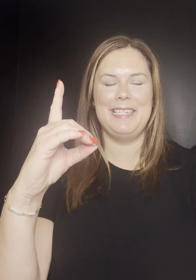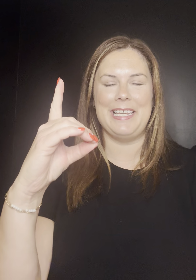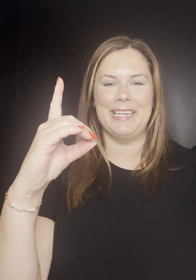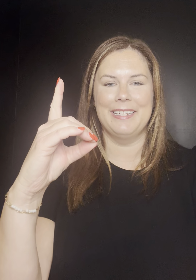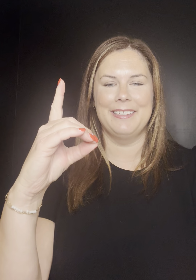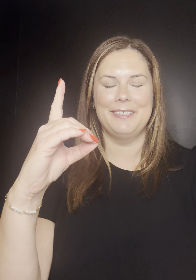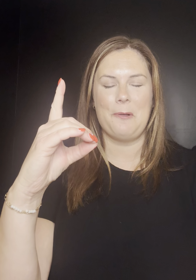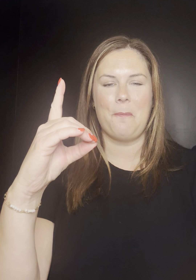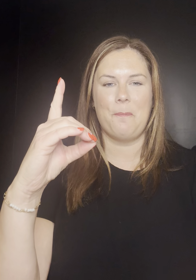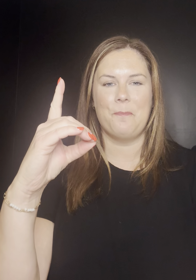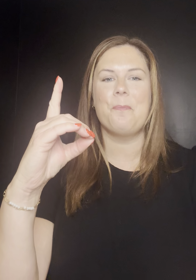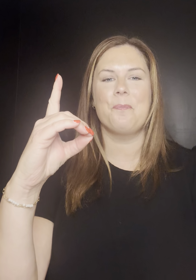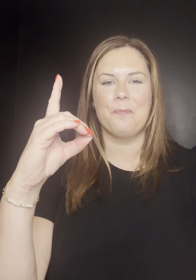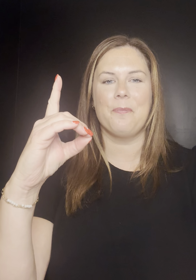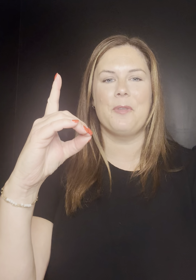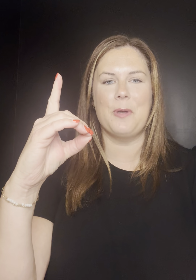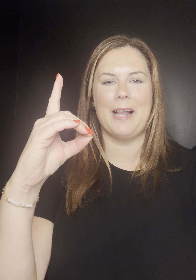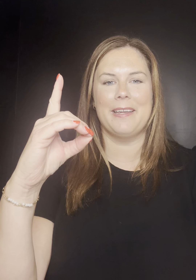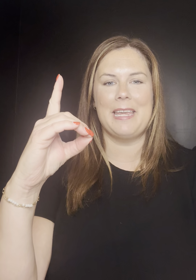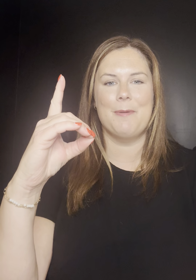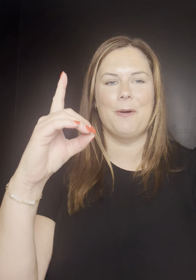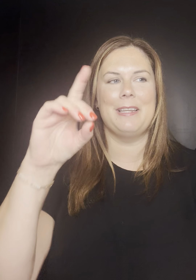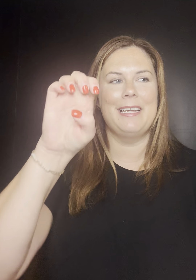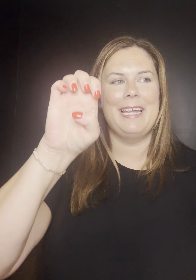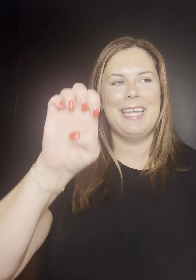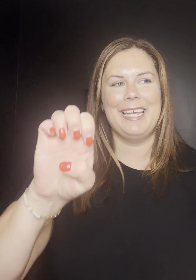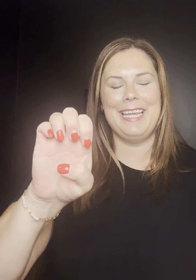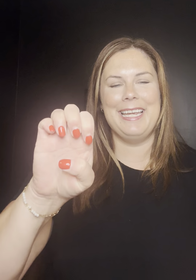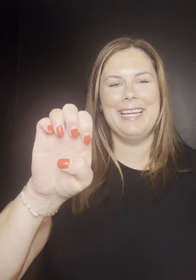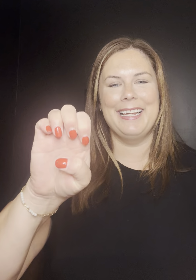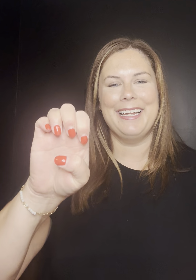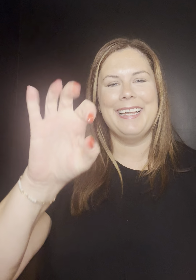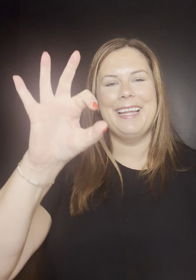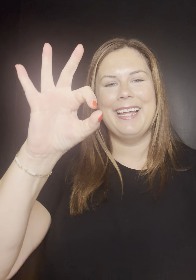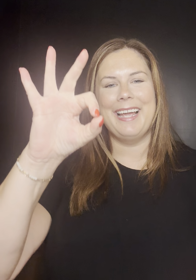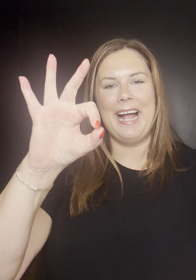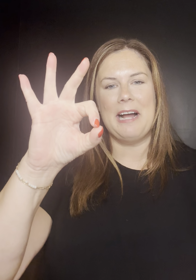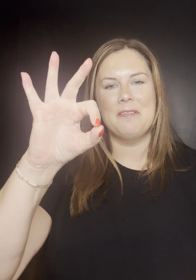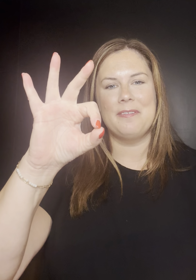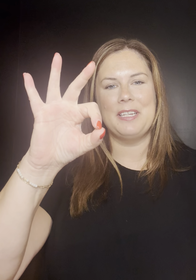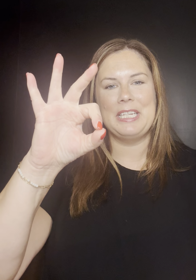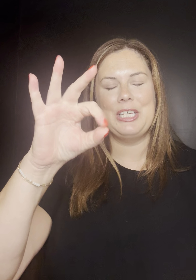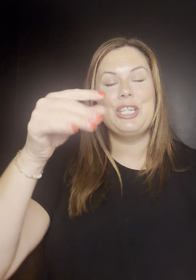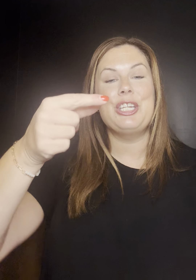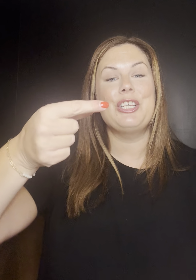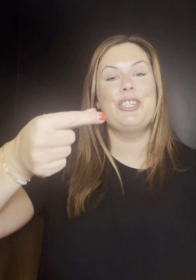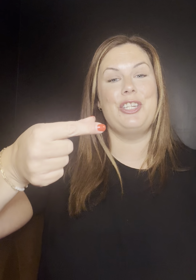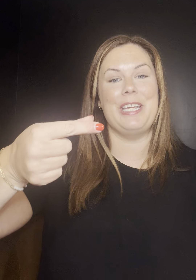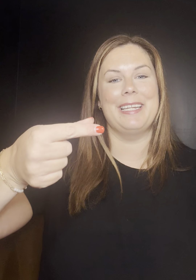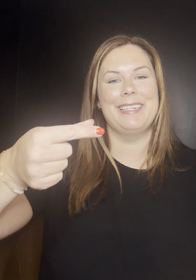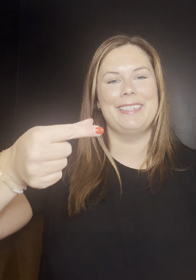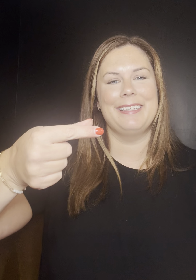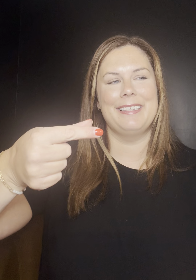D. You got it, keep going. E, F, G.